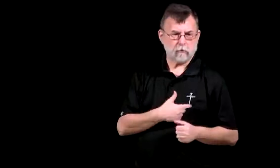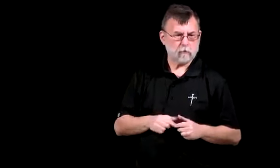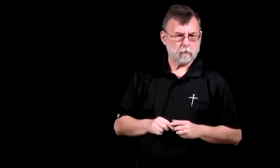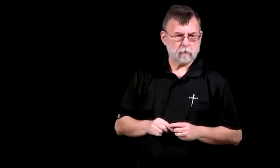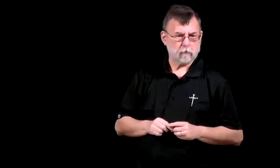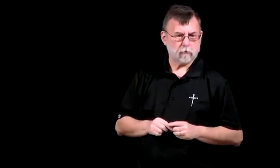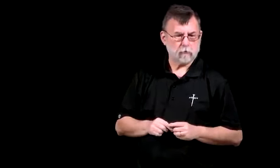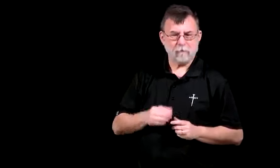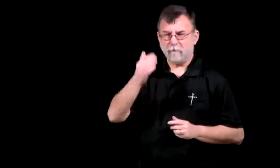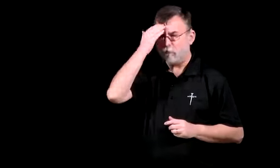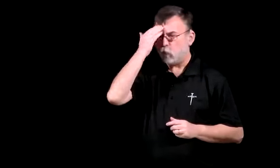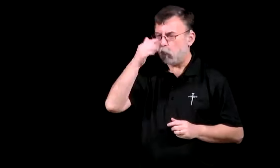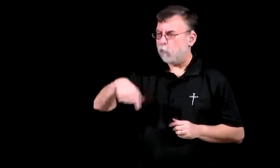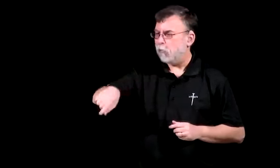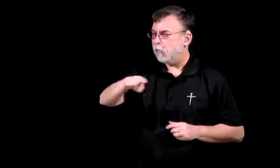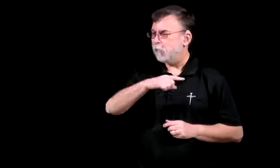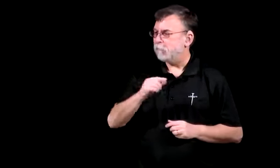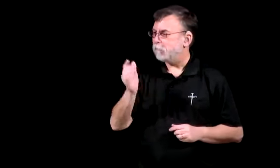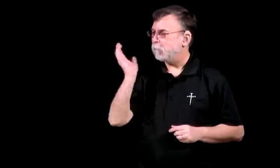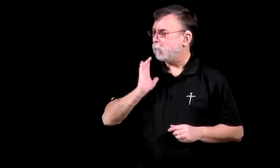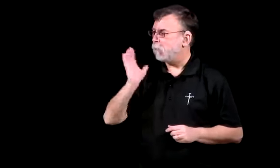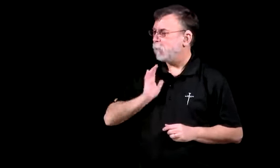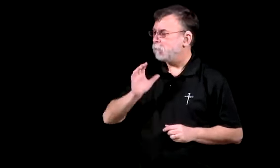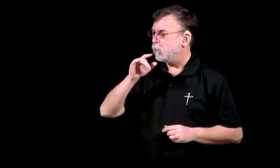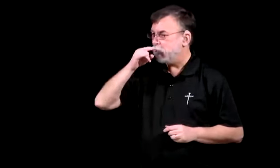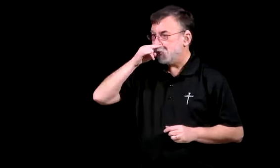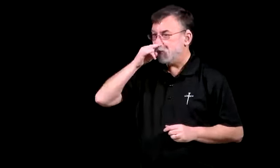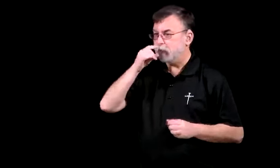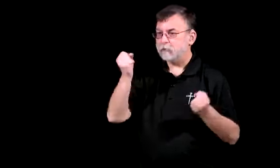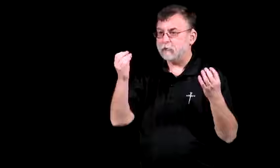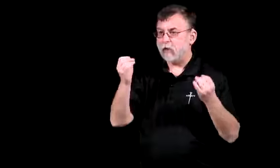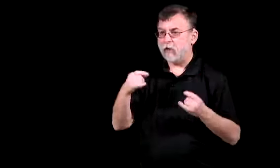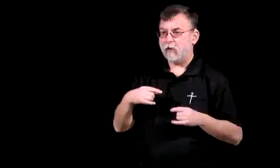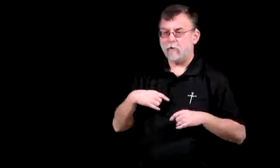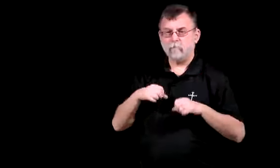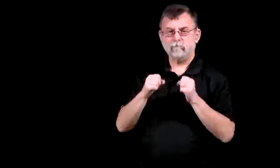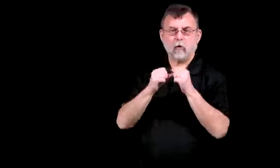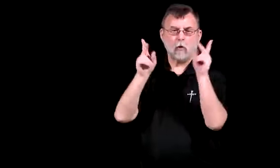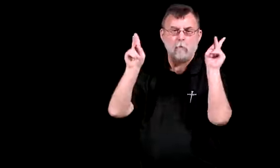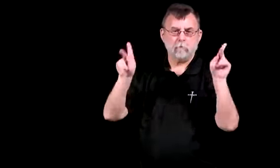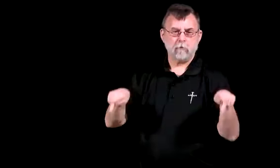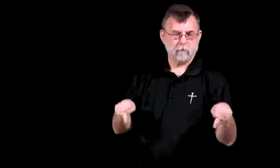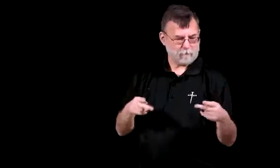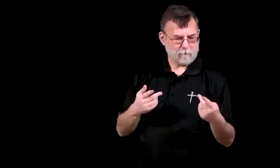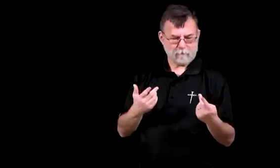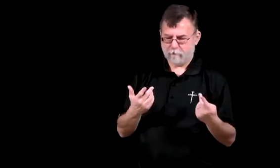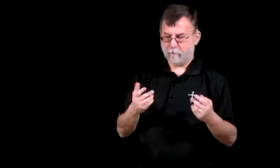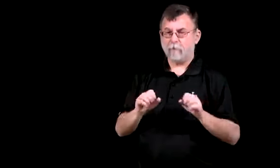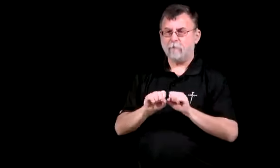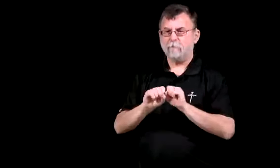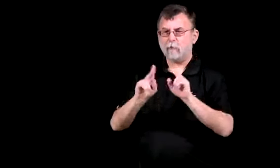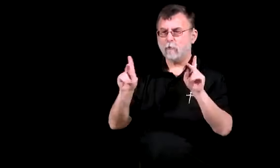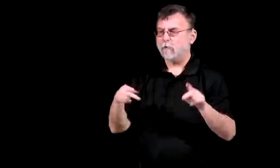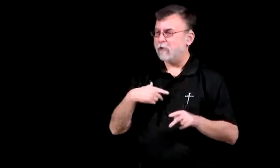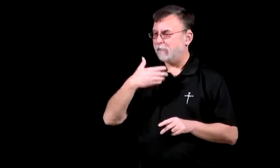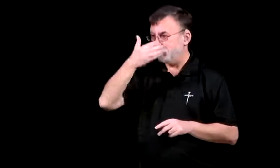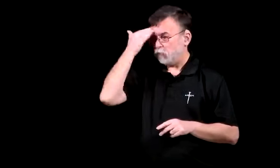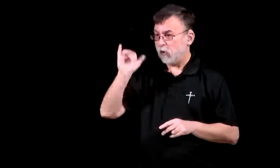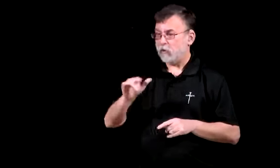There's nothing, there's no thing that can break our relationship. As kids, we would say, sign like, broke